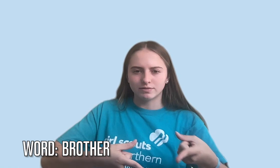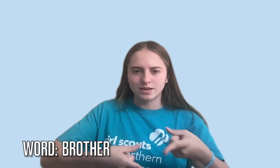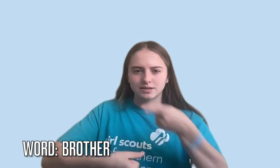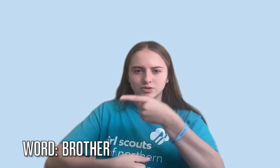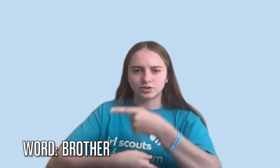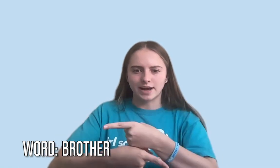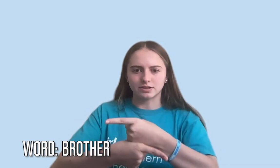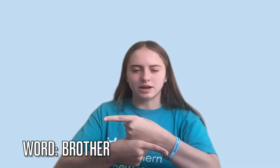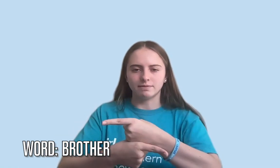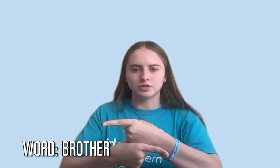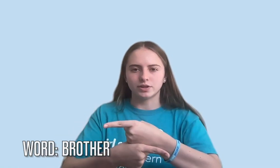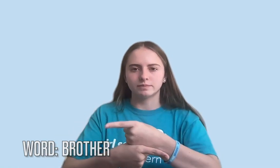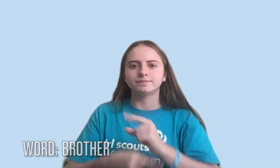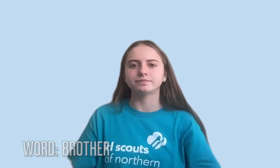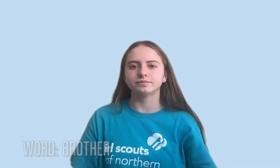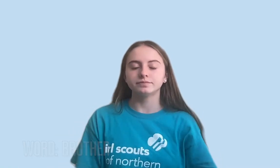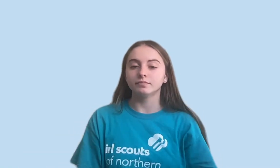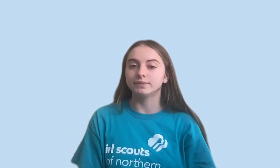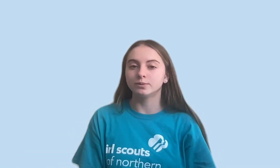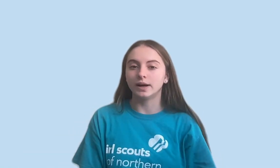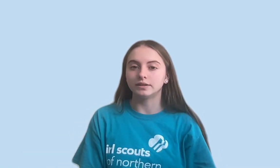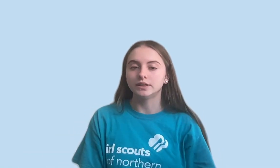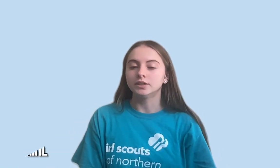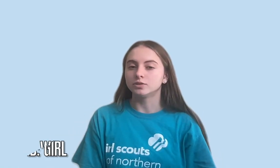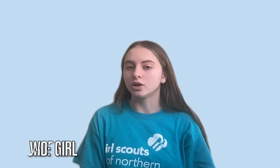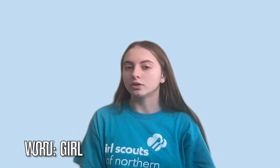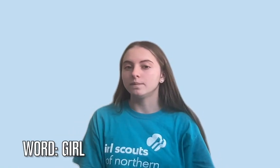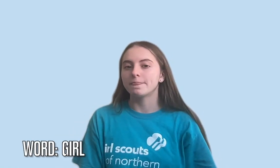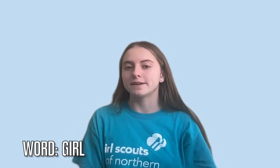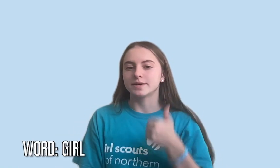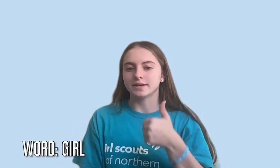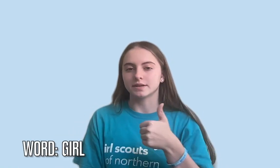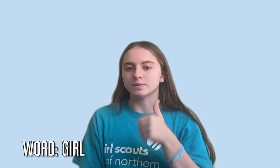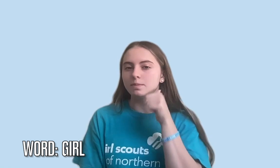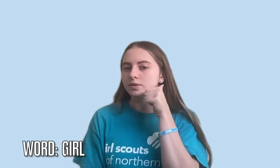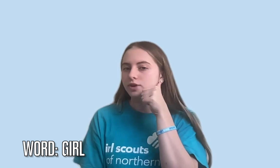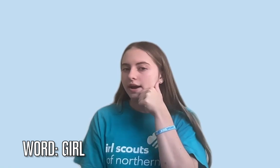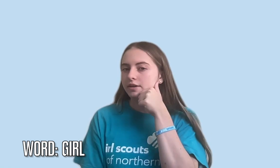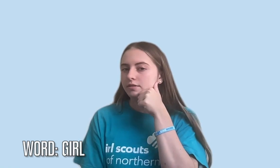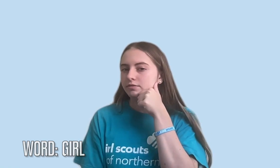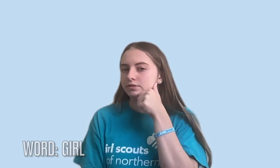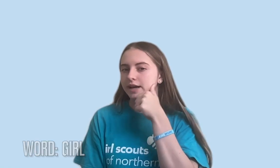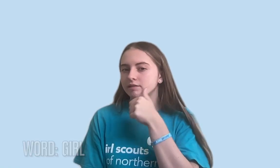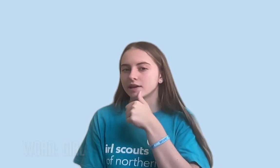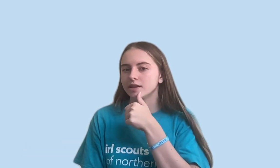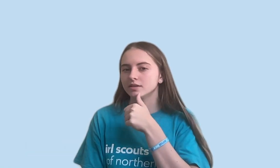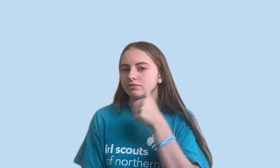these stacked on top of each other. Meanwhile, girl is making a thumbs up, dragging down like this from